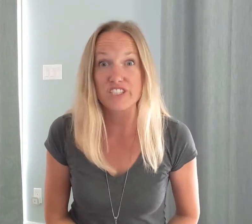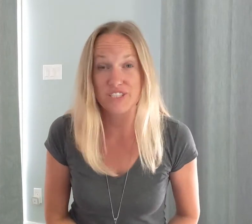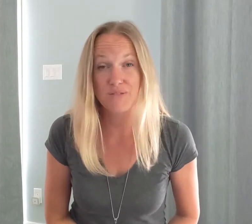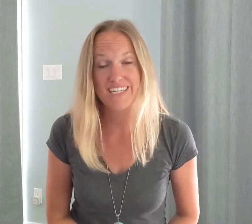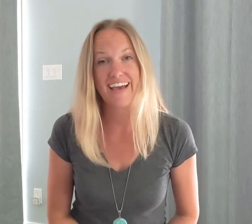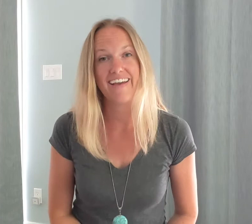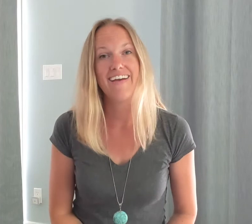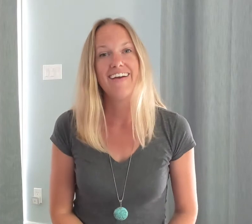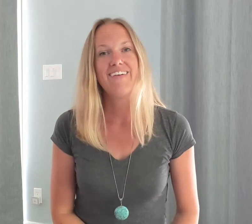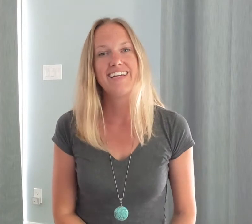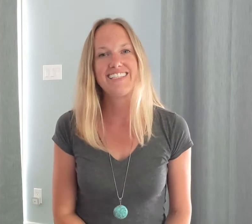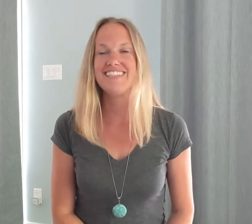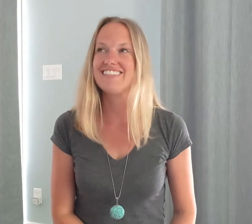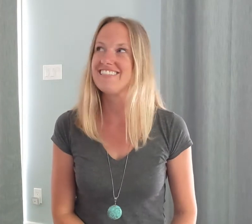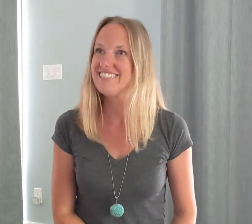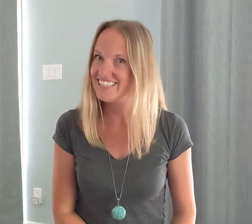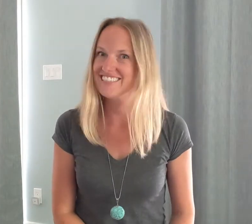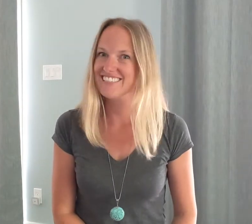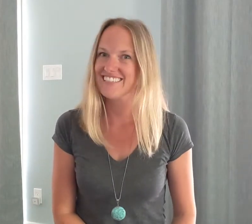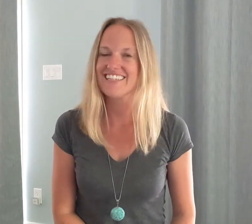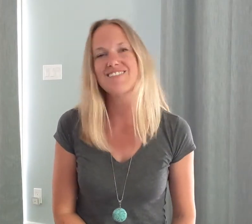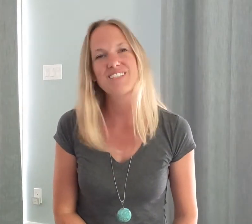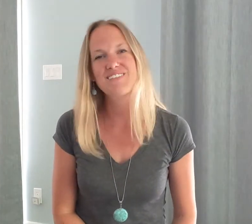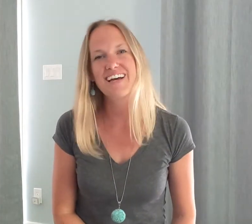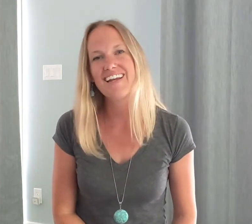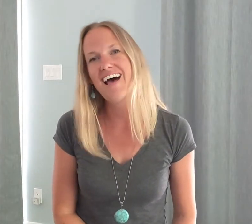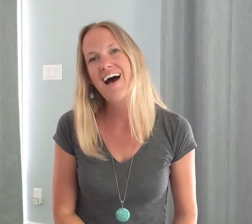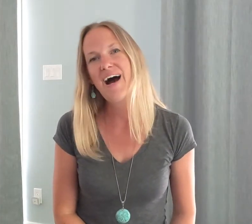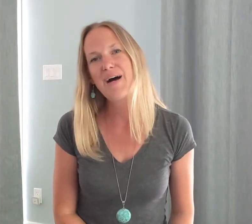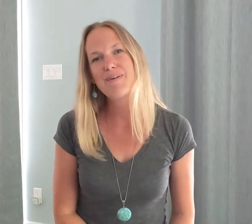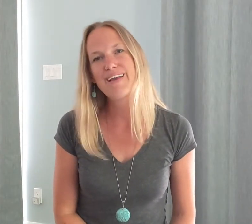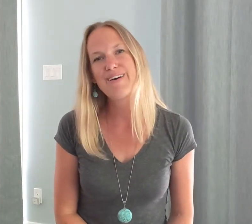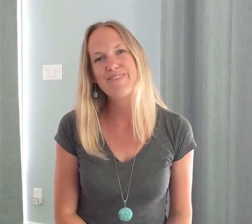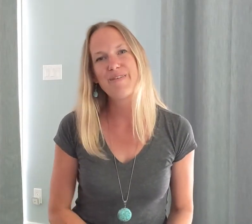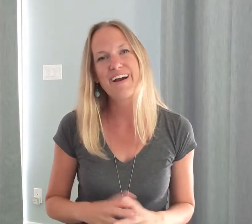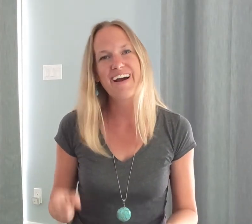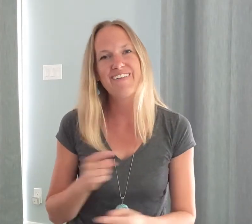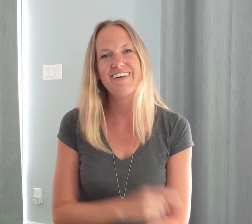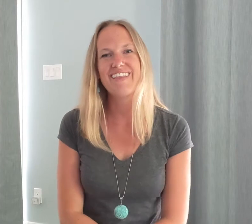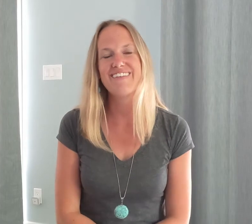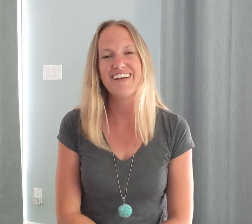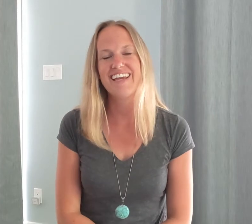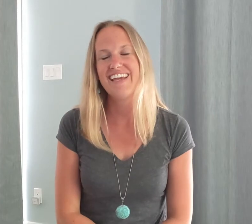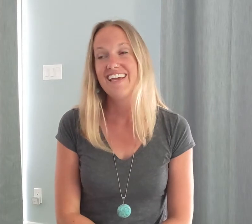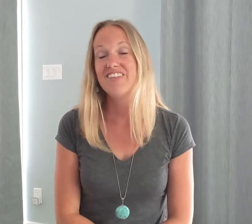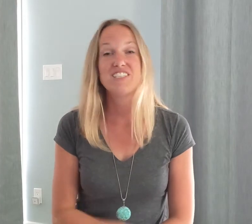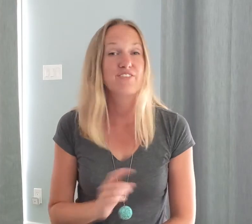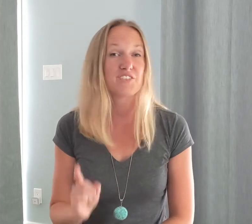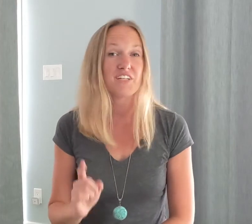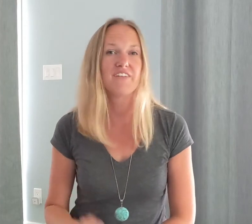2 today, which is just as tricky as verse 1, but I know if we work hard, we'll get through it. If this is the first video you're